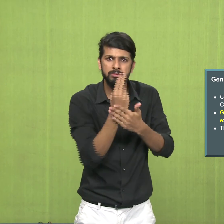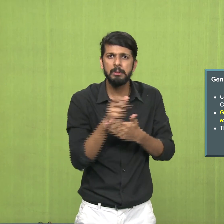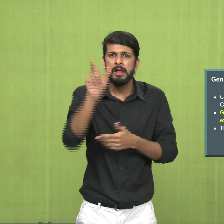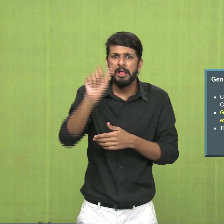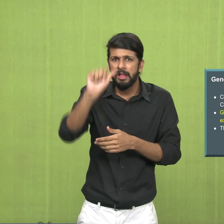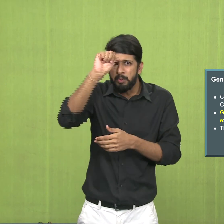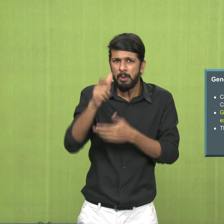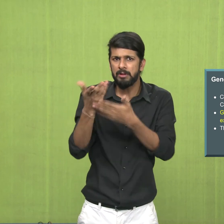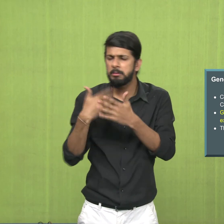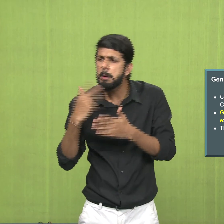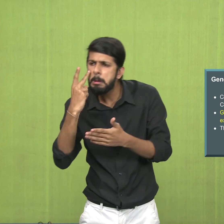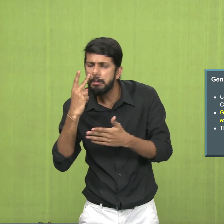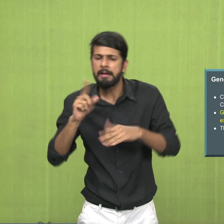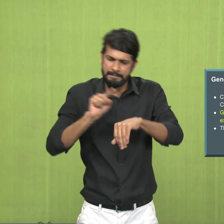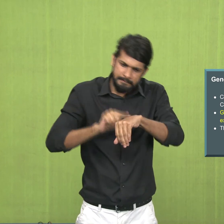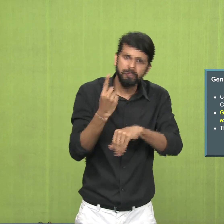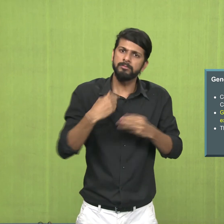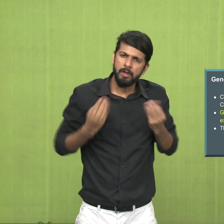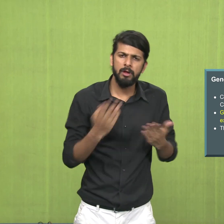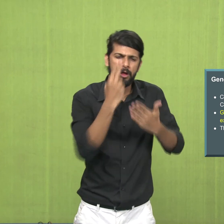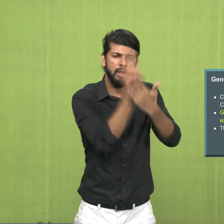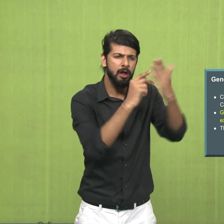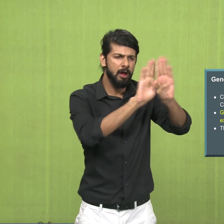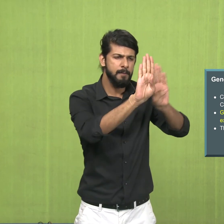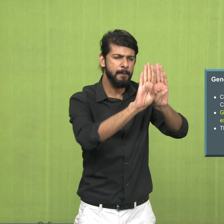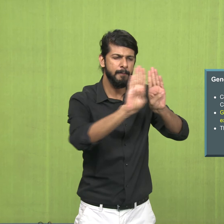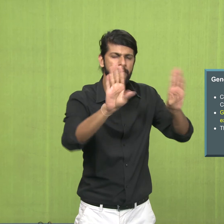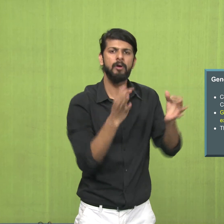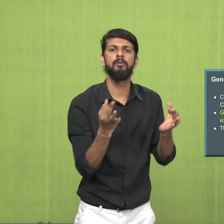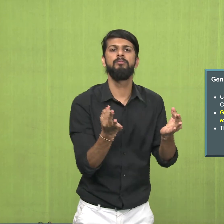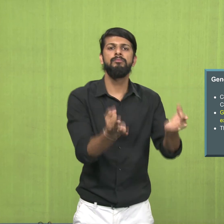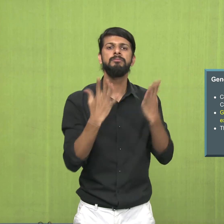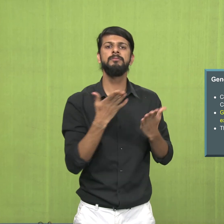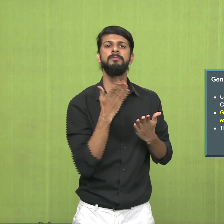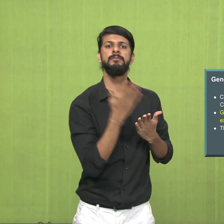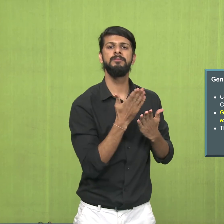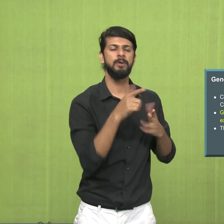European style, and Gagendranath started experimenting with these styles.